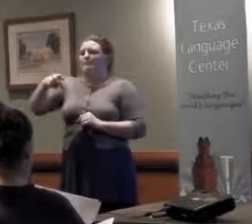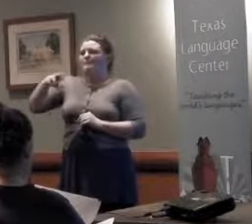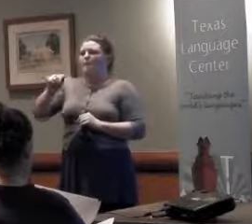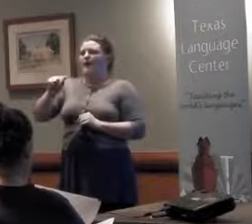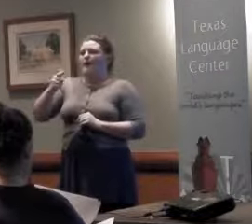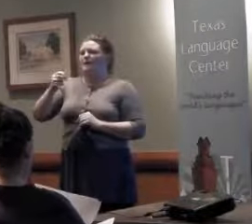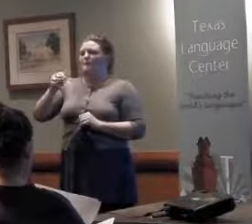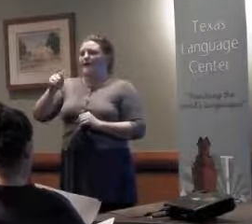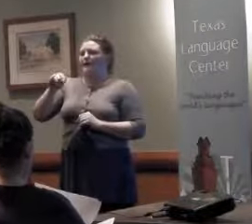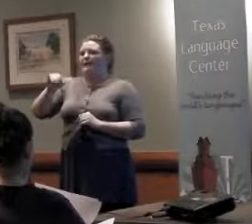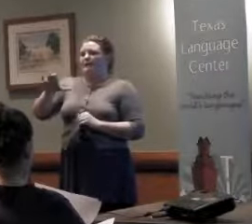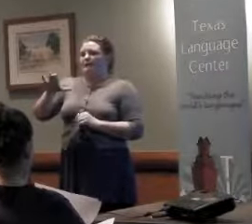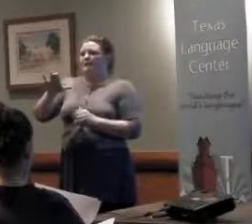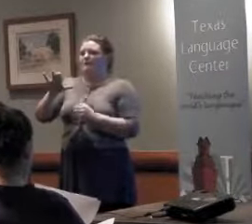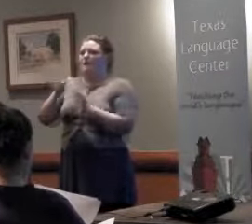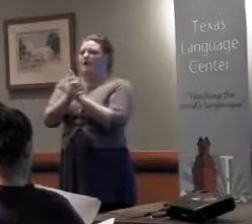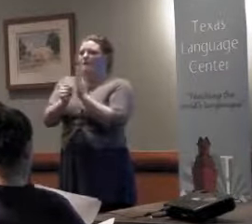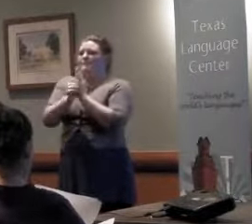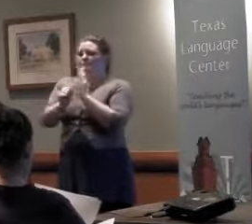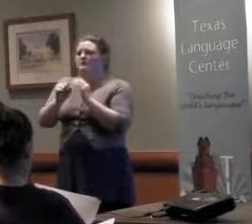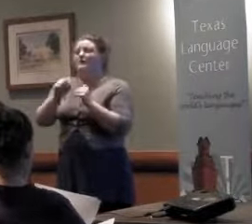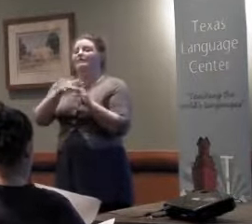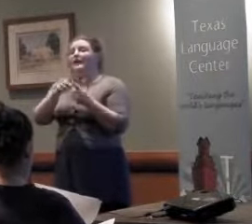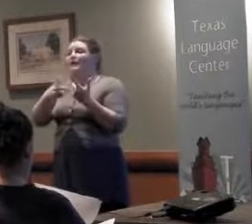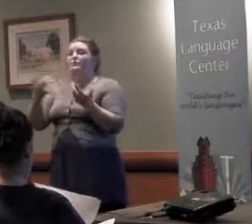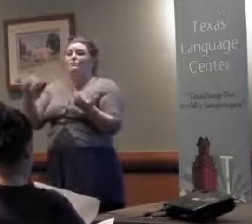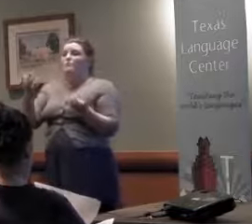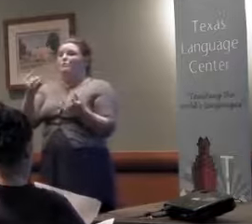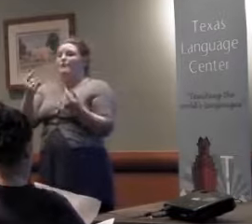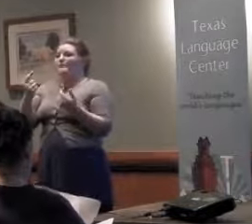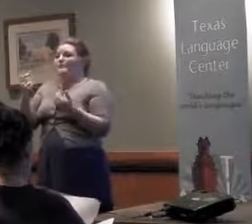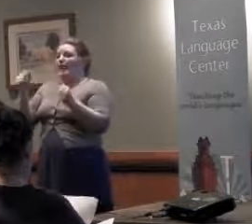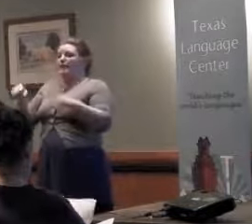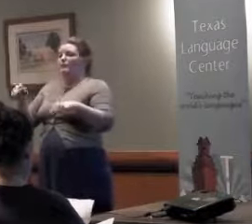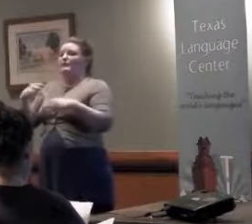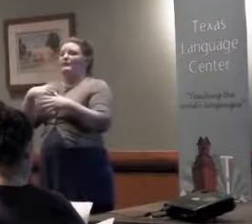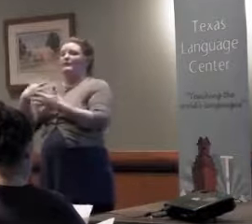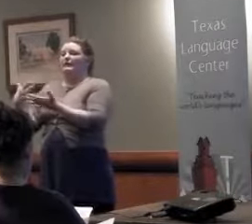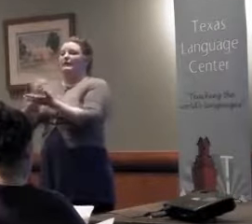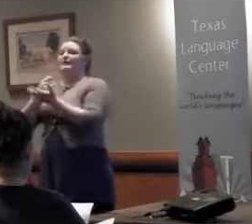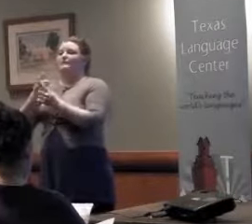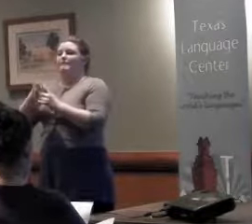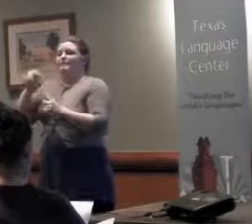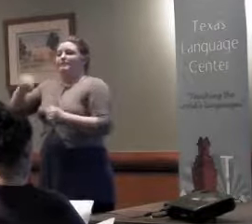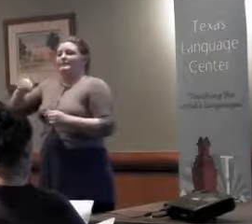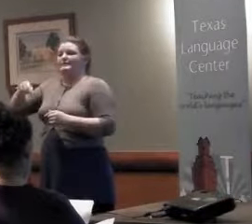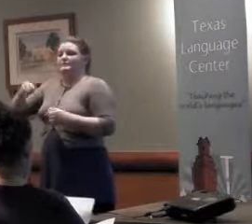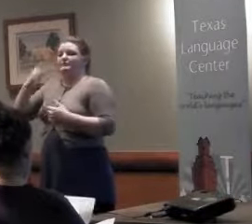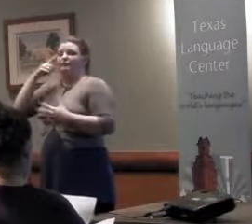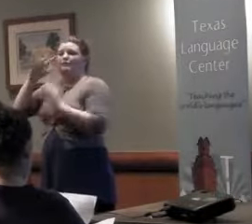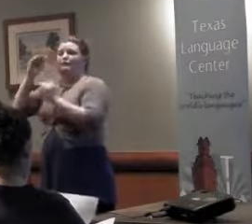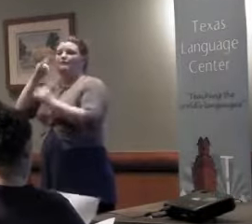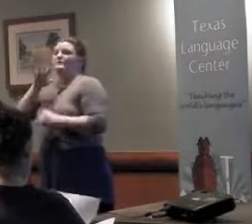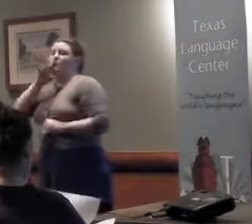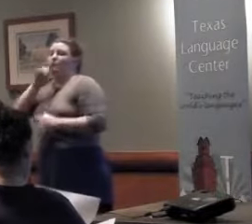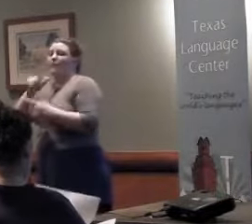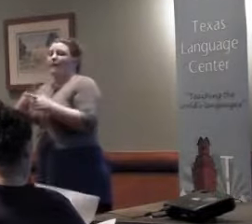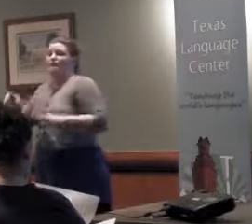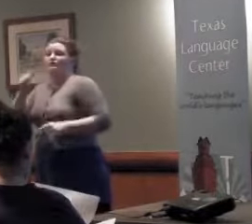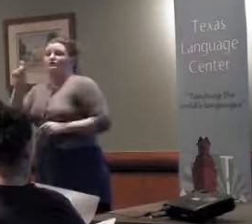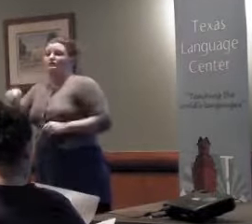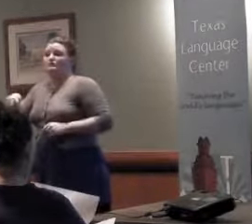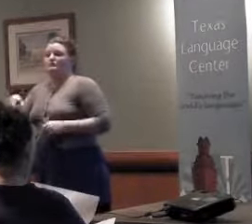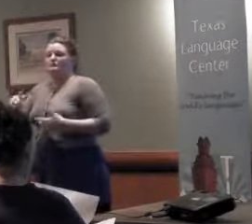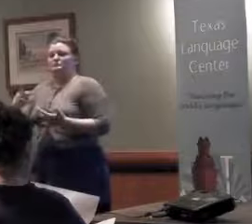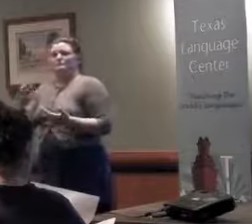competence. And then beyond that, what might we be able to glean from this for the instruction in spoken language, and what that